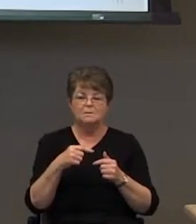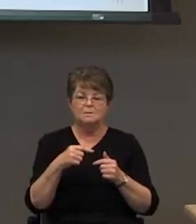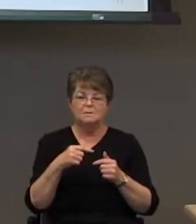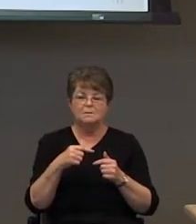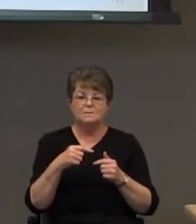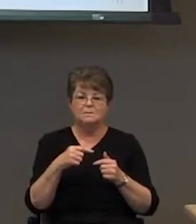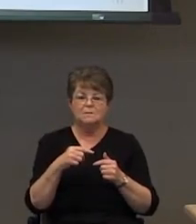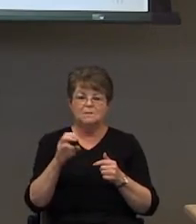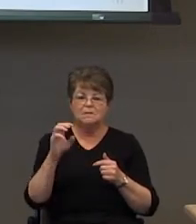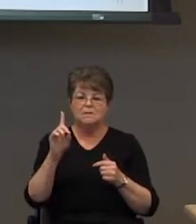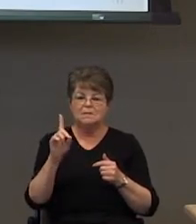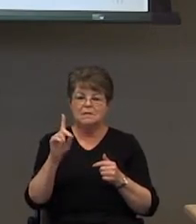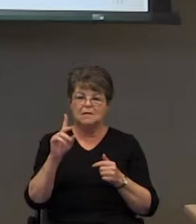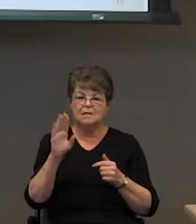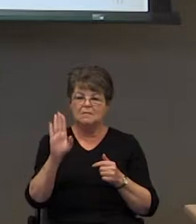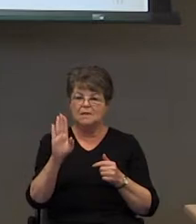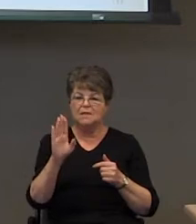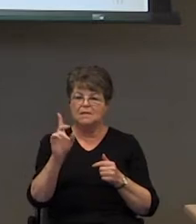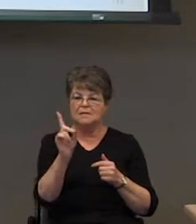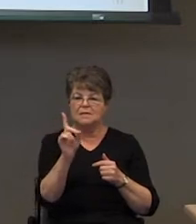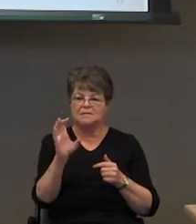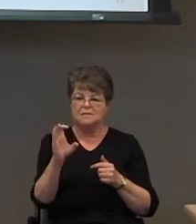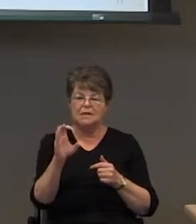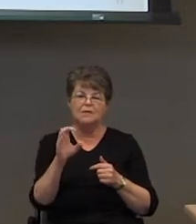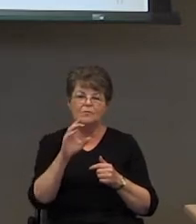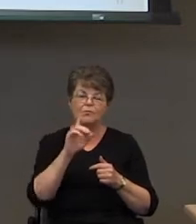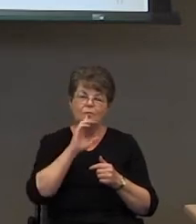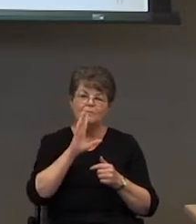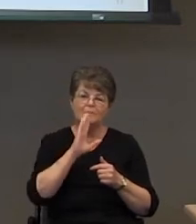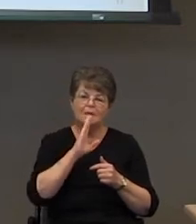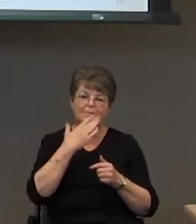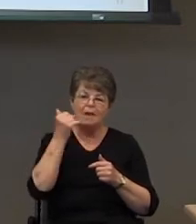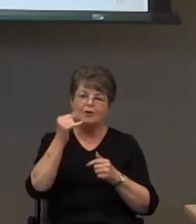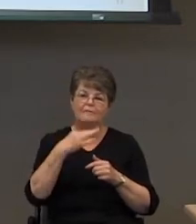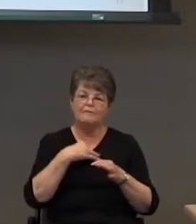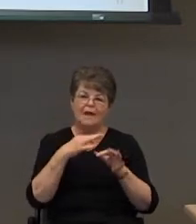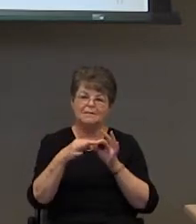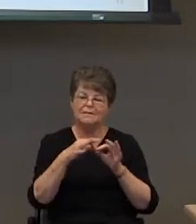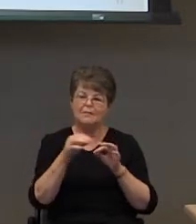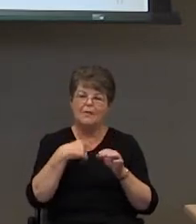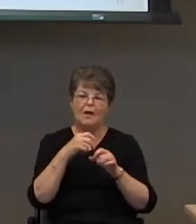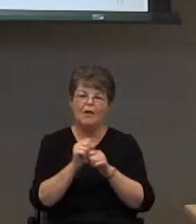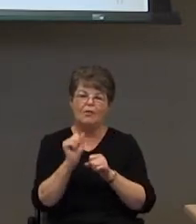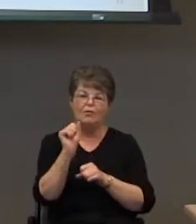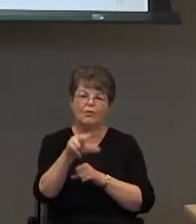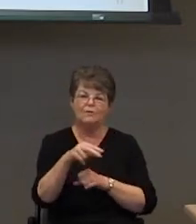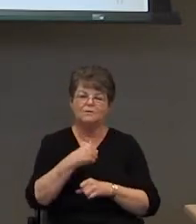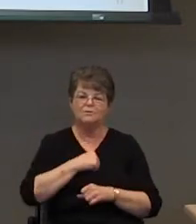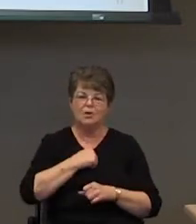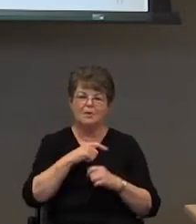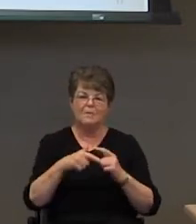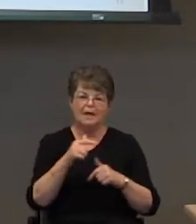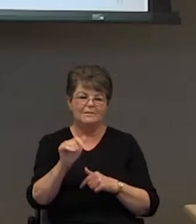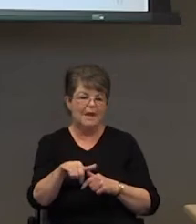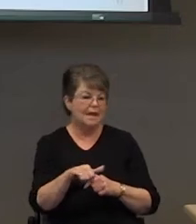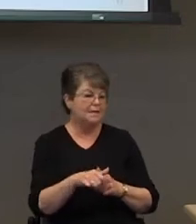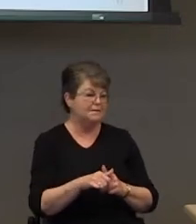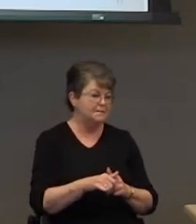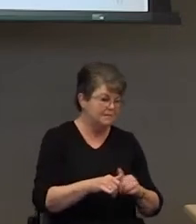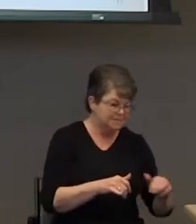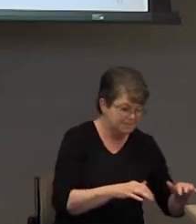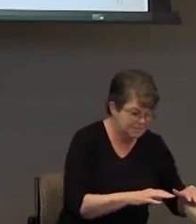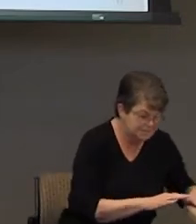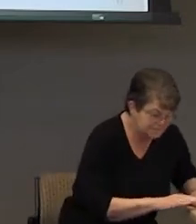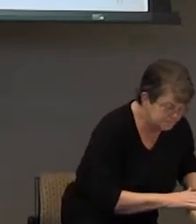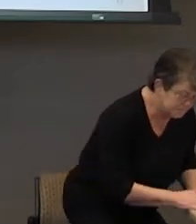the DBDC would have been better if I would have explained this earlier. But, oh well, I jumped the shark a little bit, so I apologize about that. Rebranding